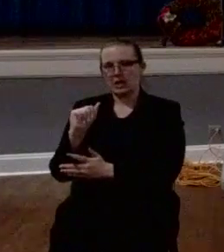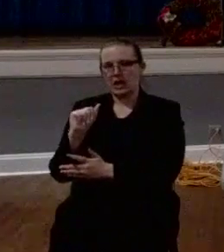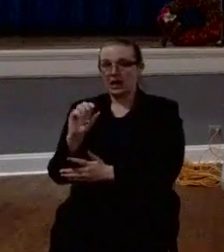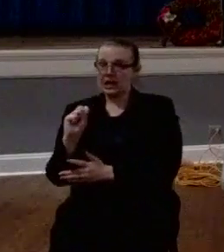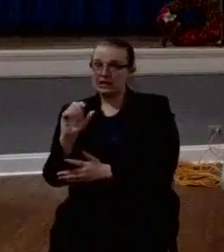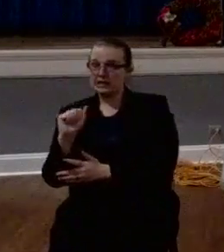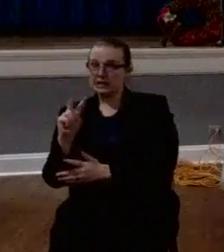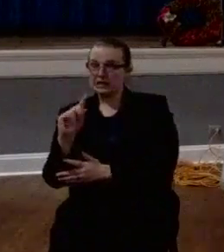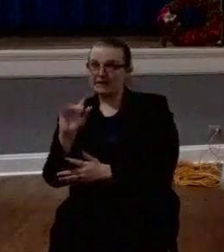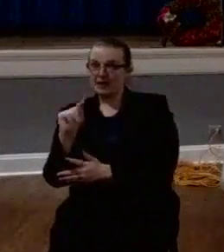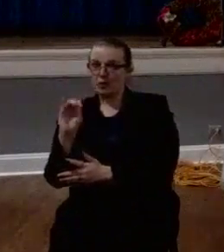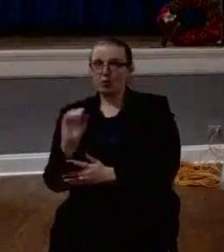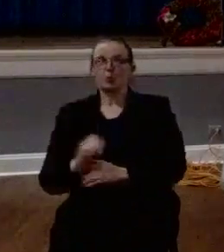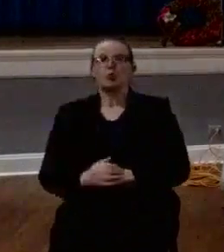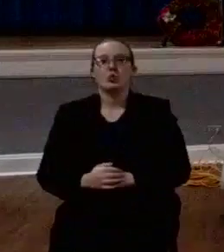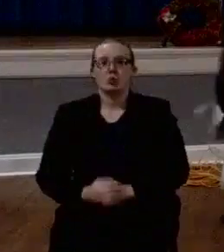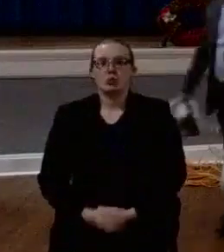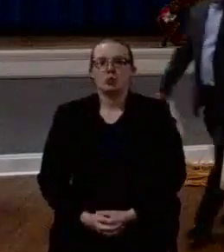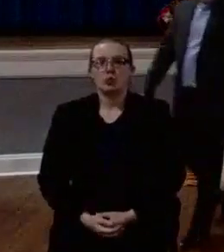Savito.